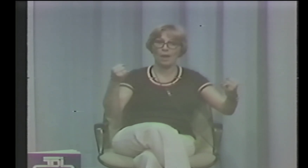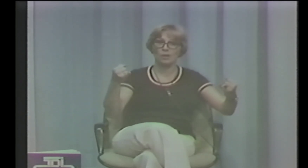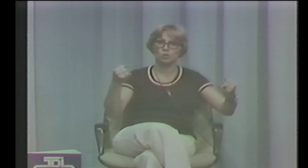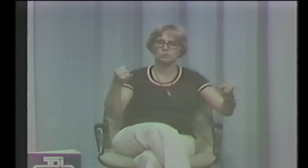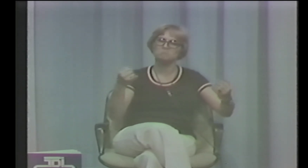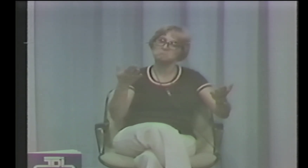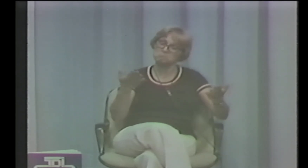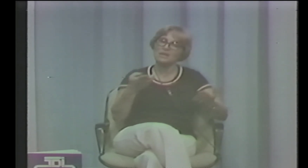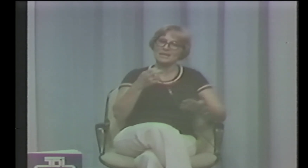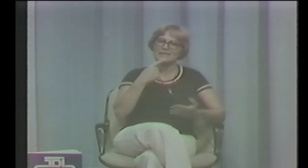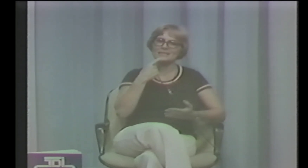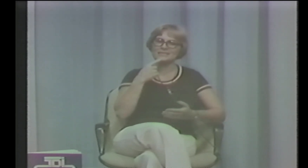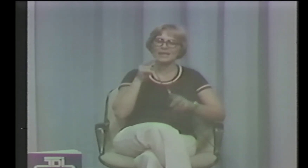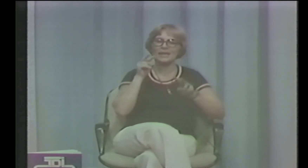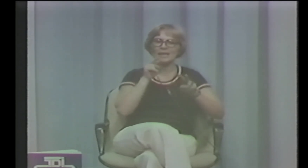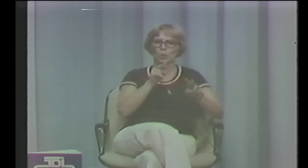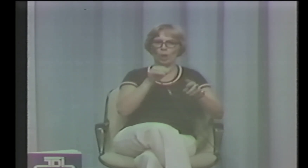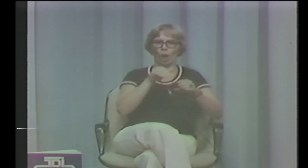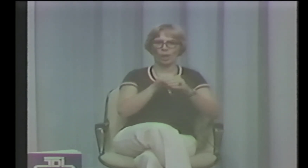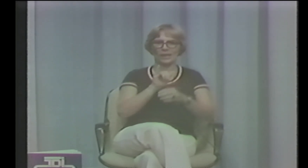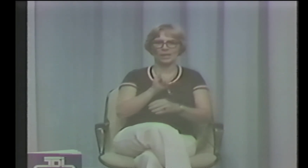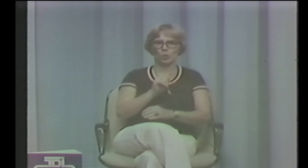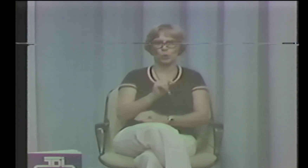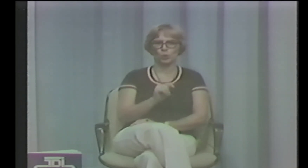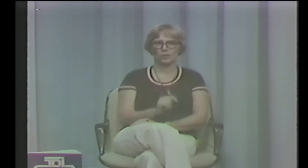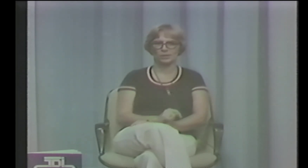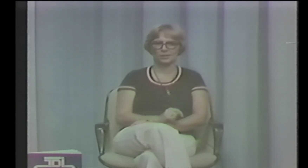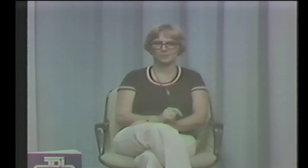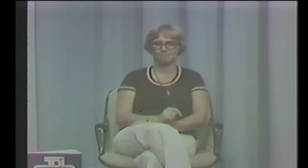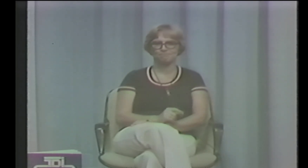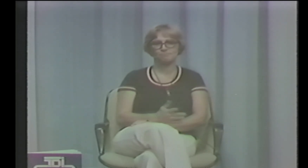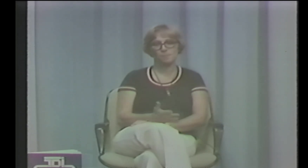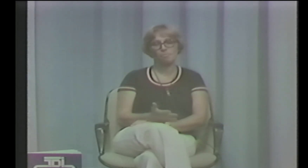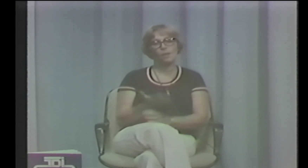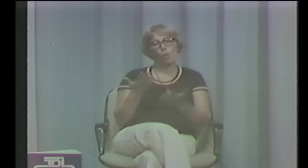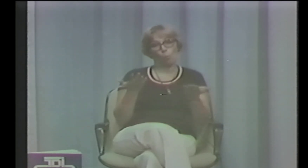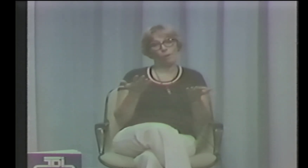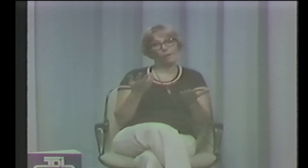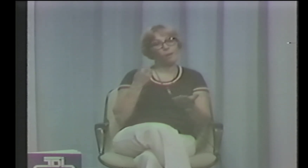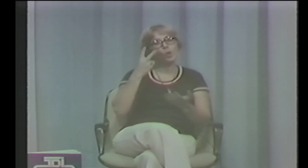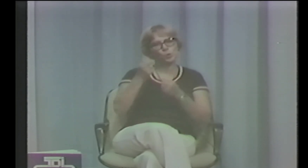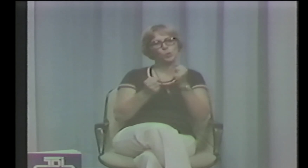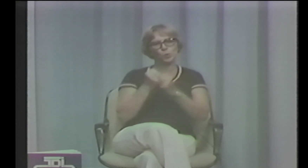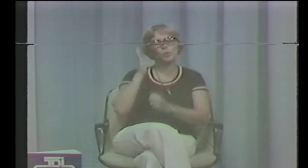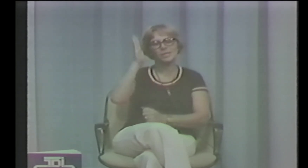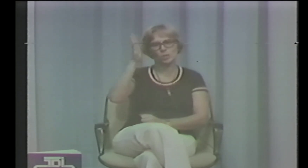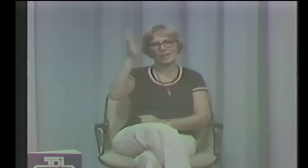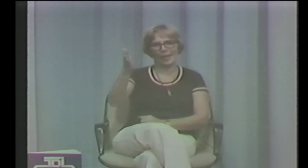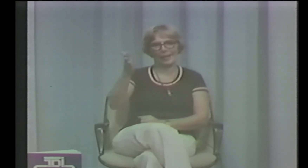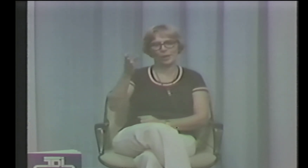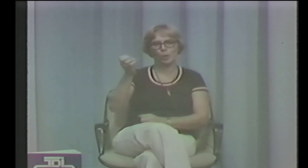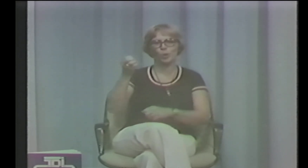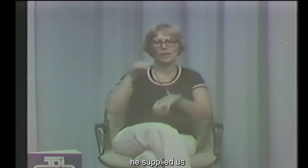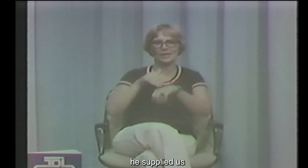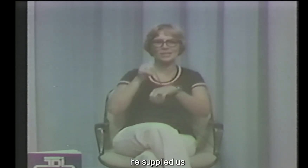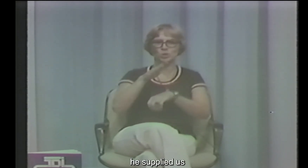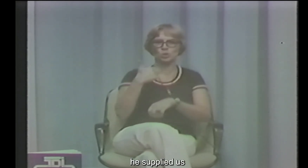wires? He said he would look into it. Well, 2 years later, he shipped